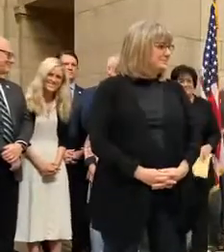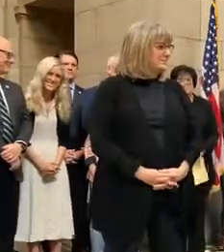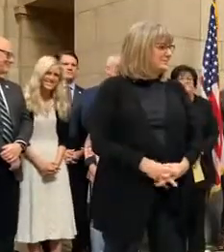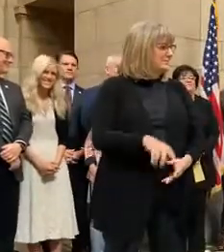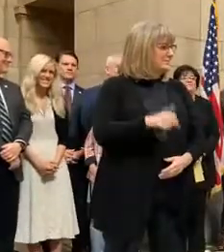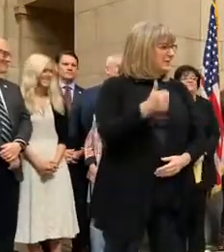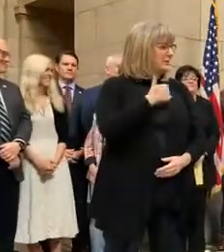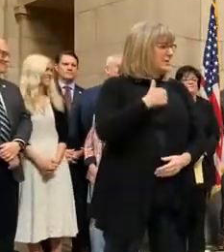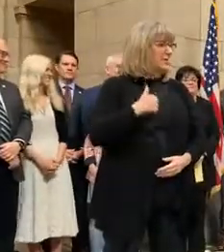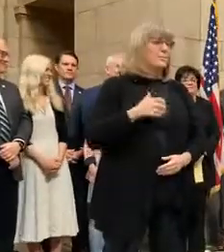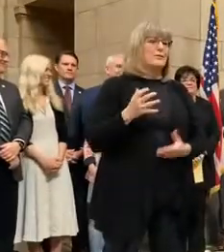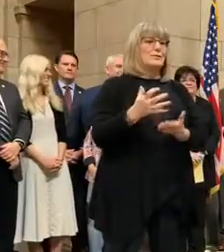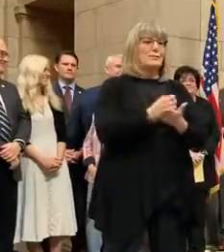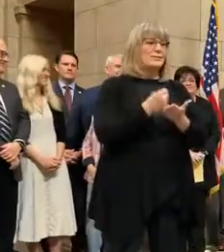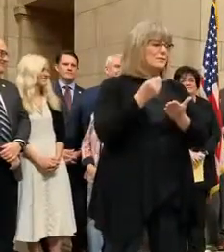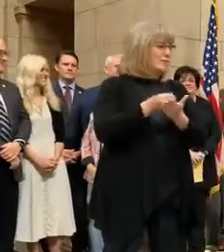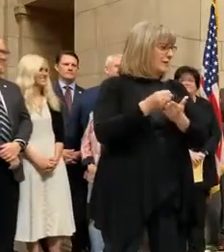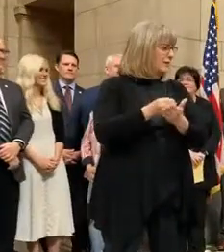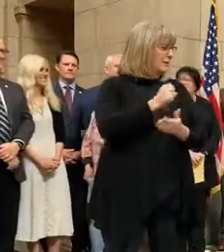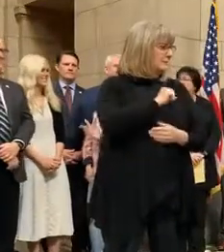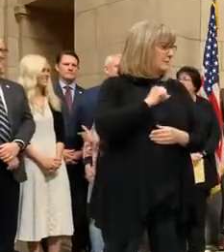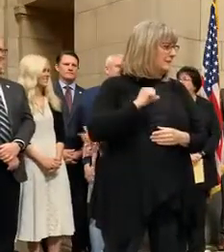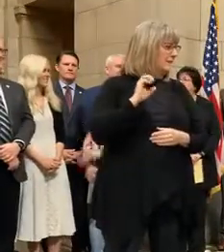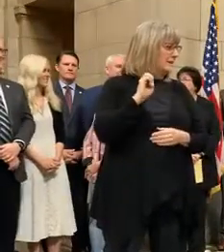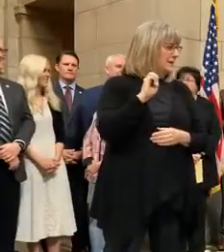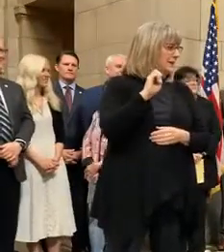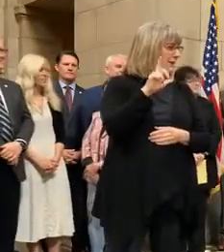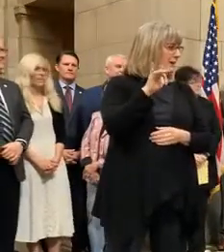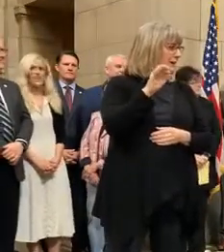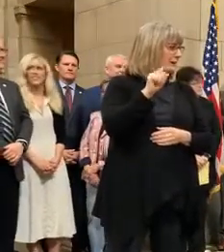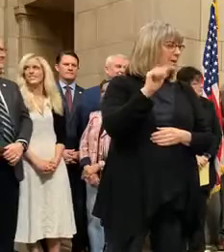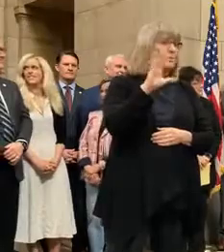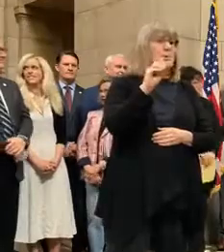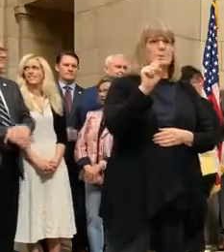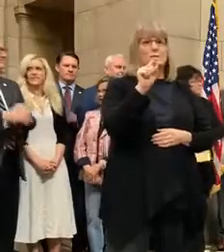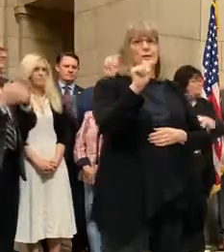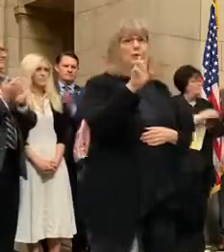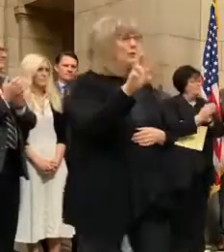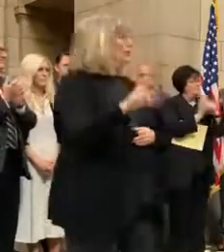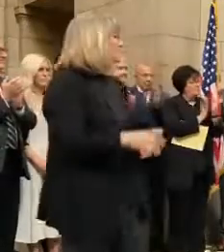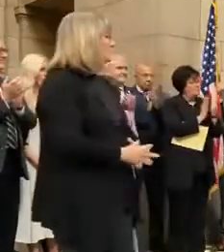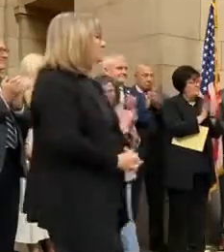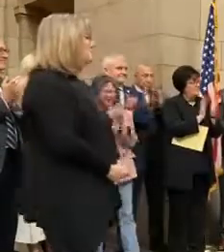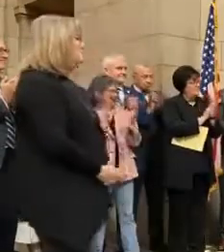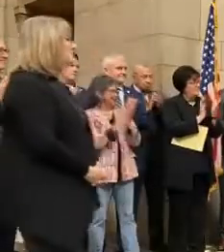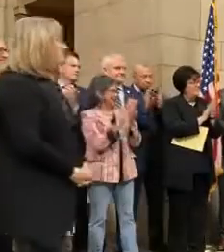Another member of the Revenue Committee who made this all happen was Senator Elliot Bostar.